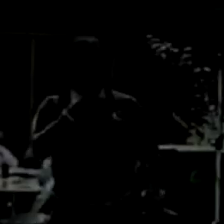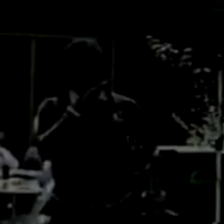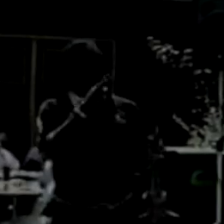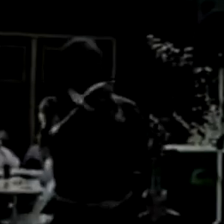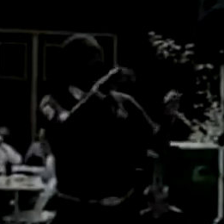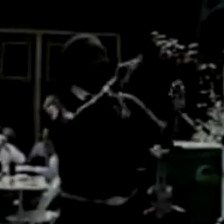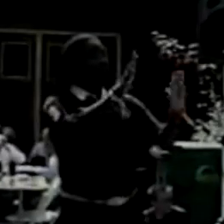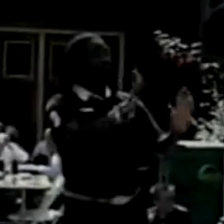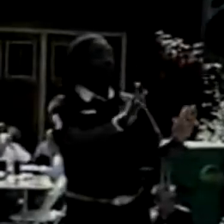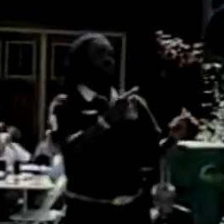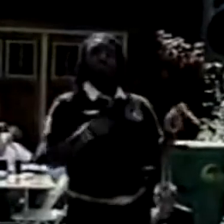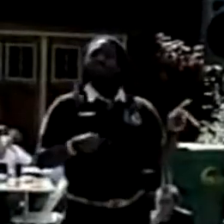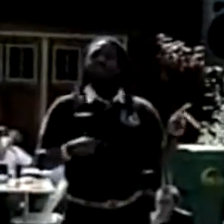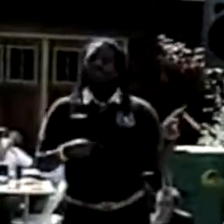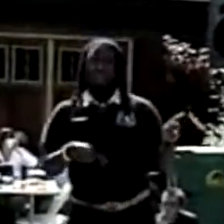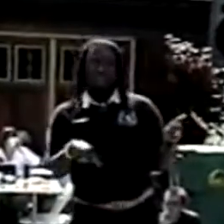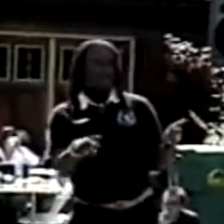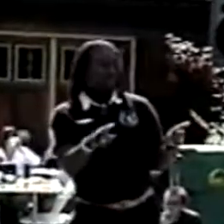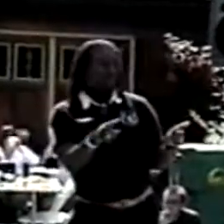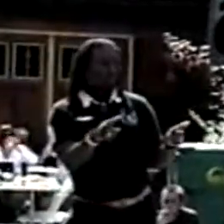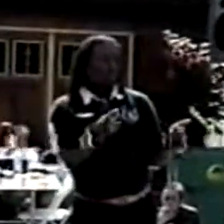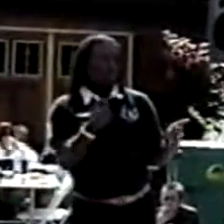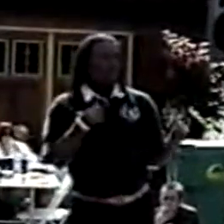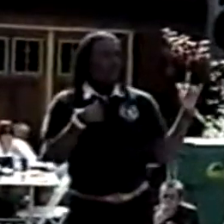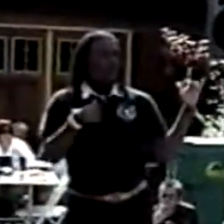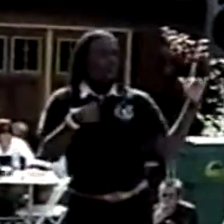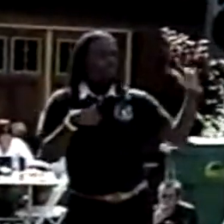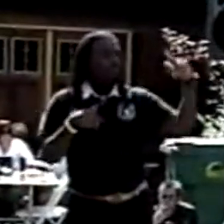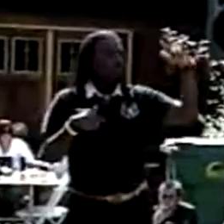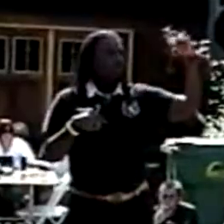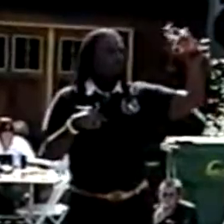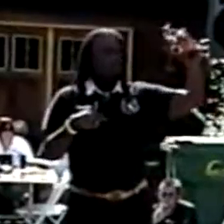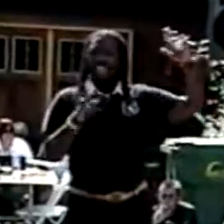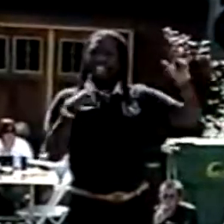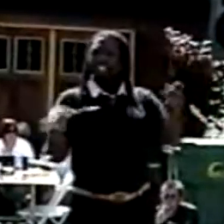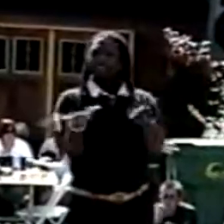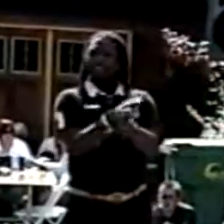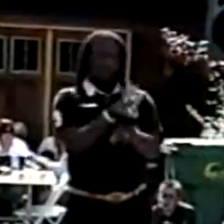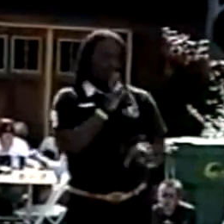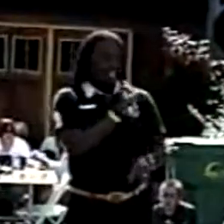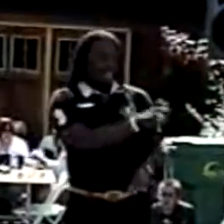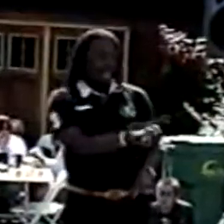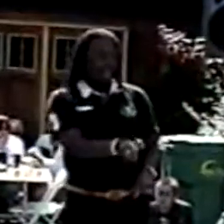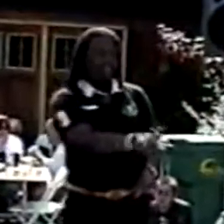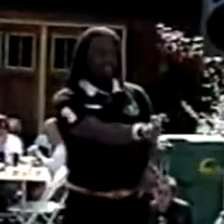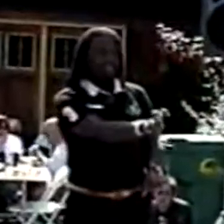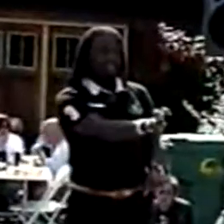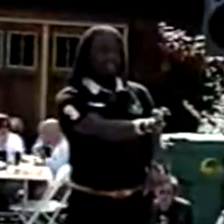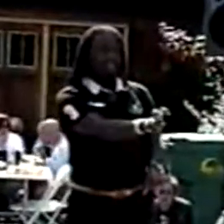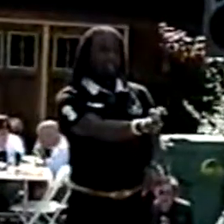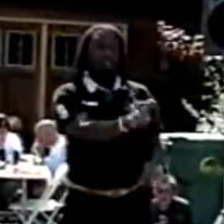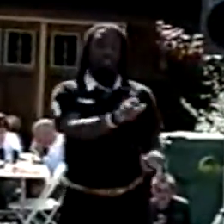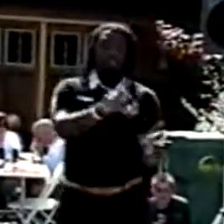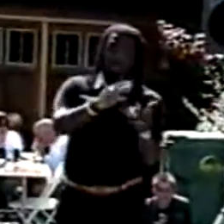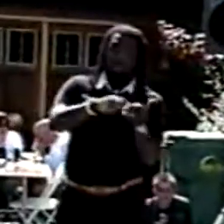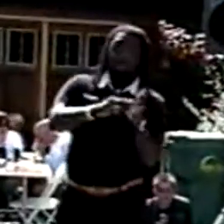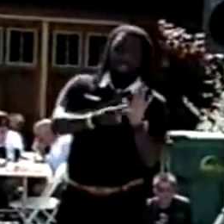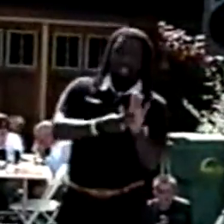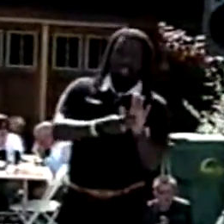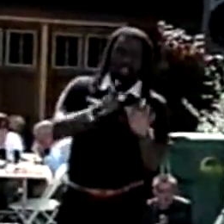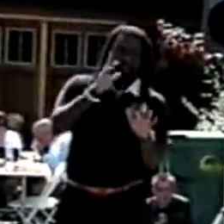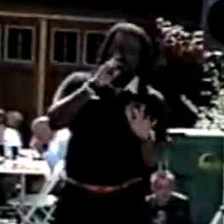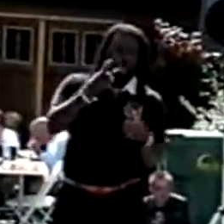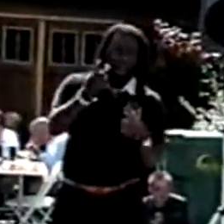the shopkeeper, your hovercraft is full of eels. Translations are